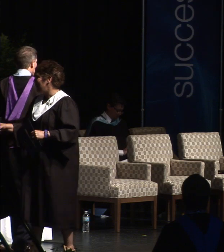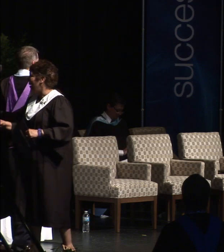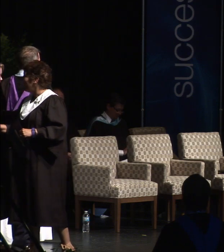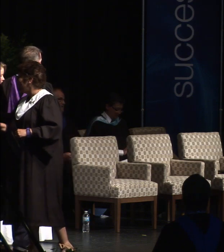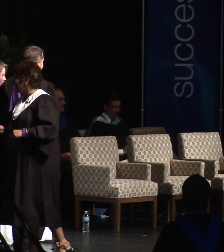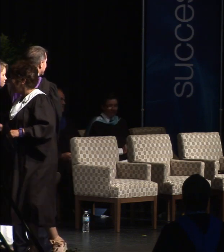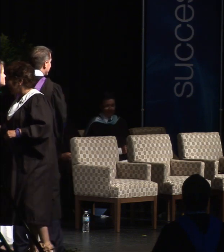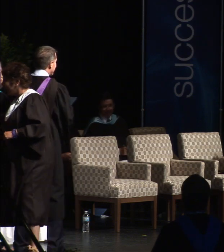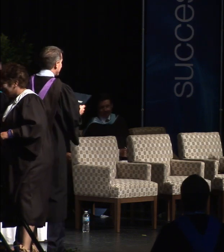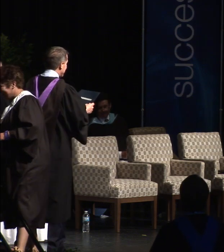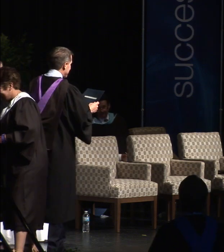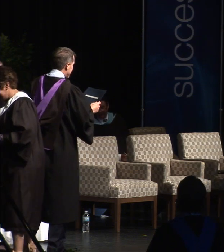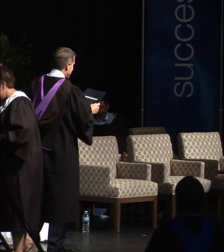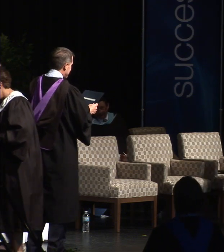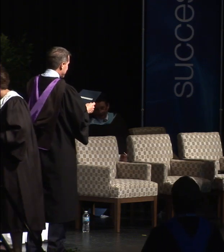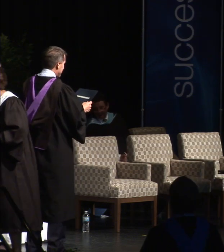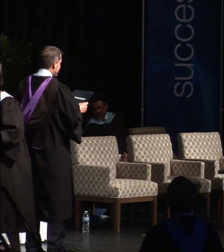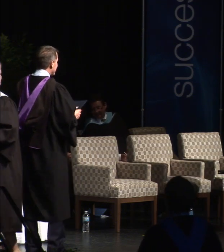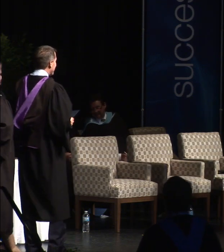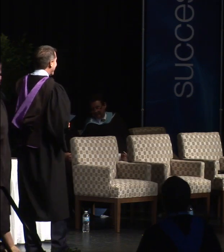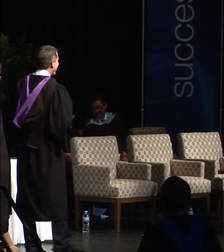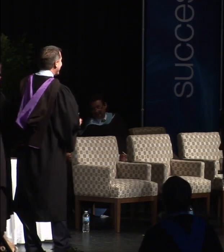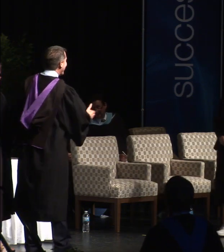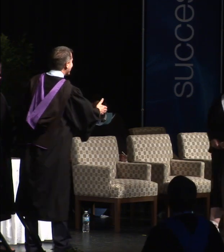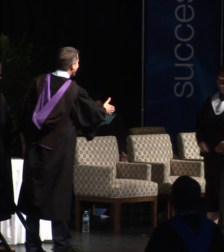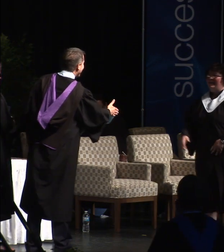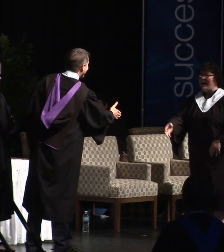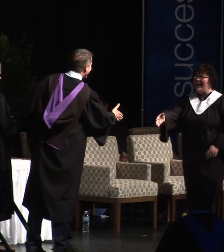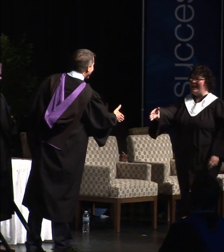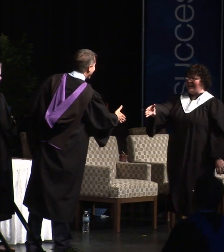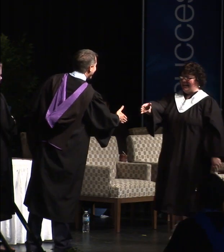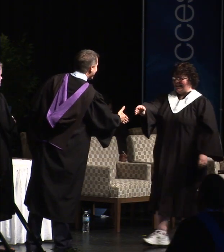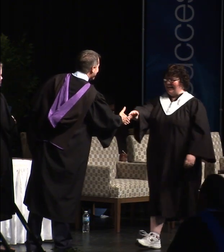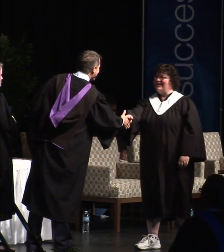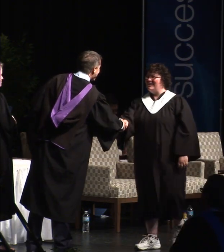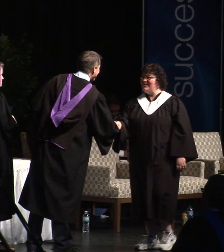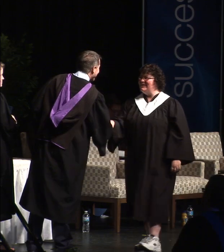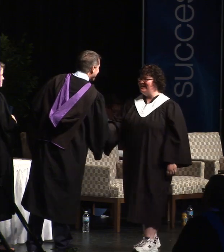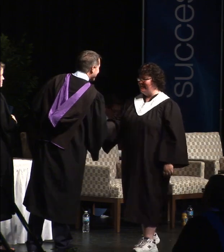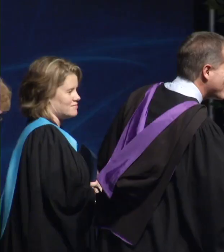Nancy Darlene Burrows, honors.